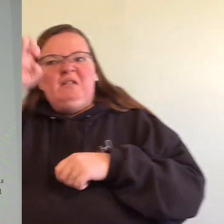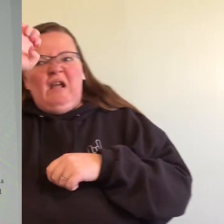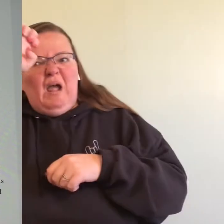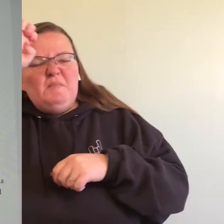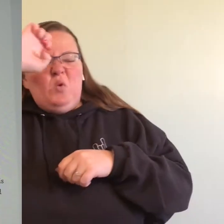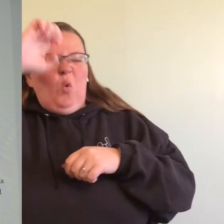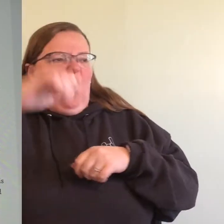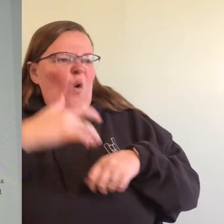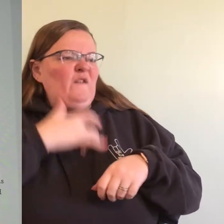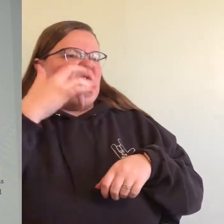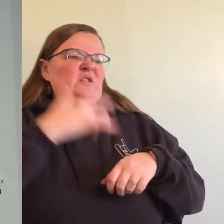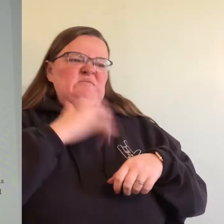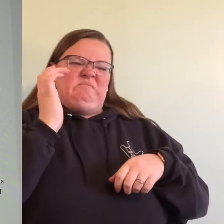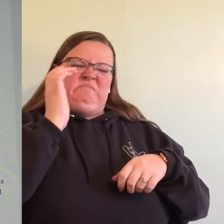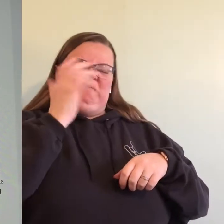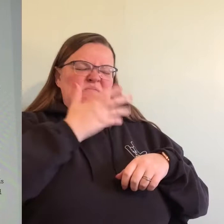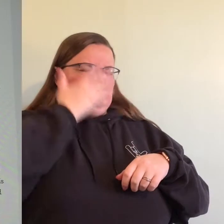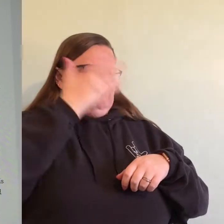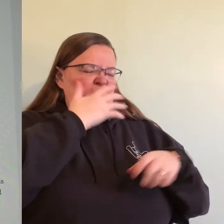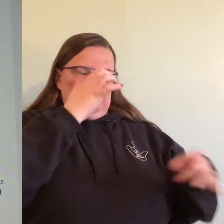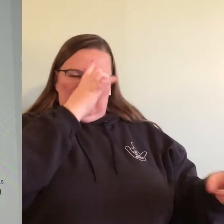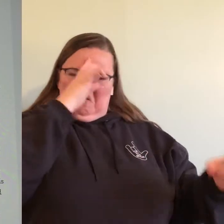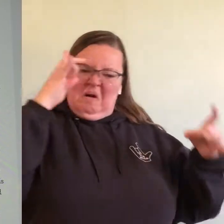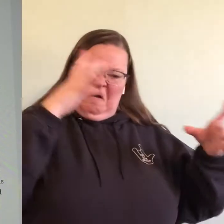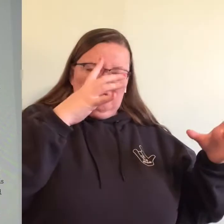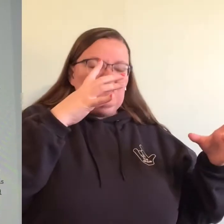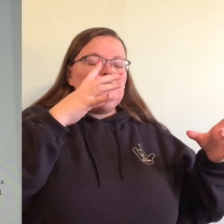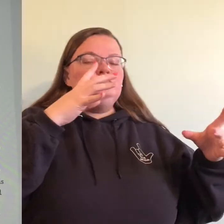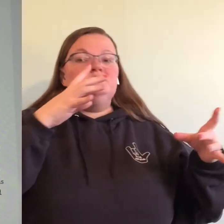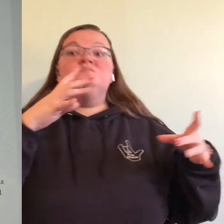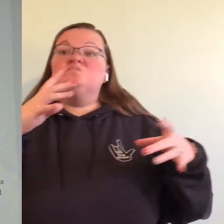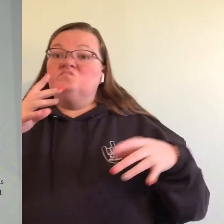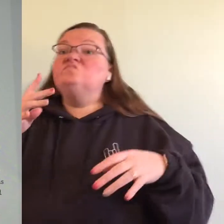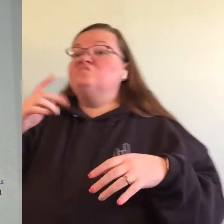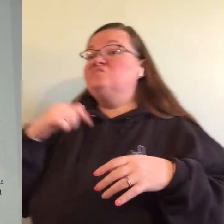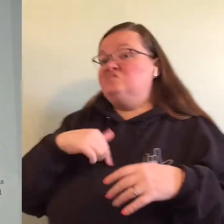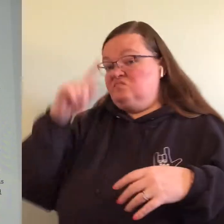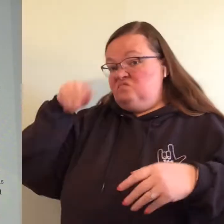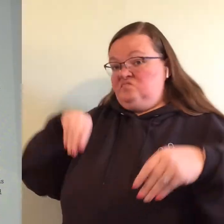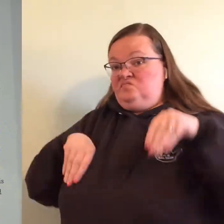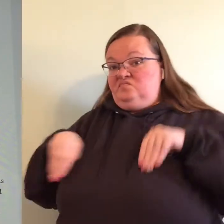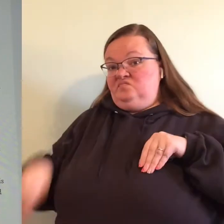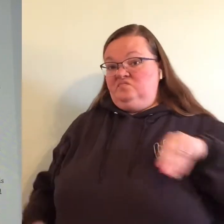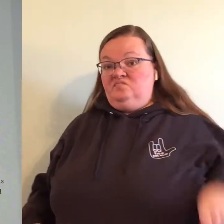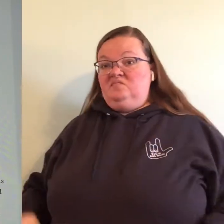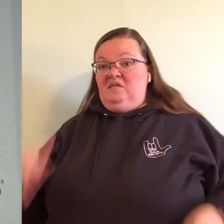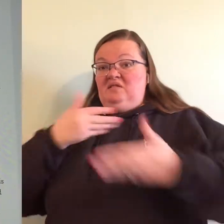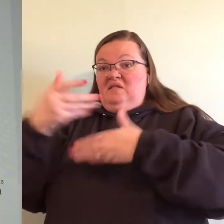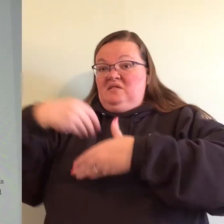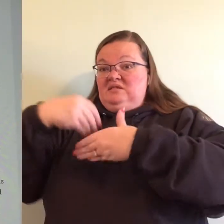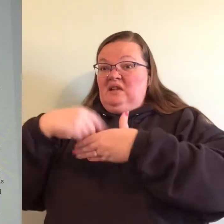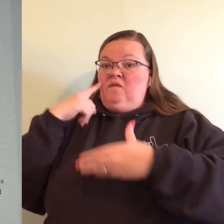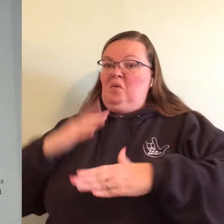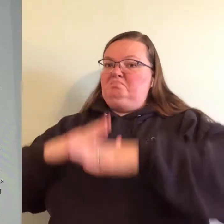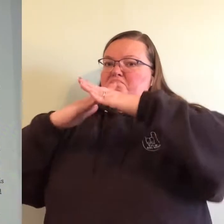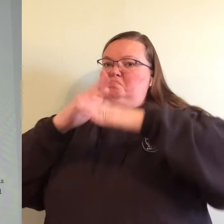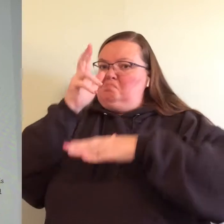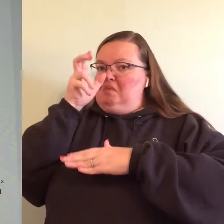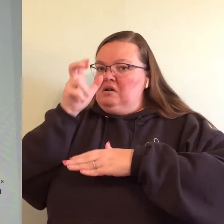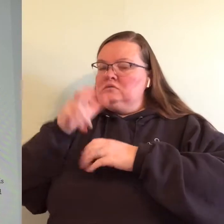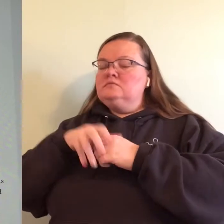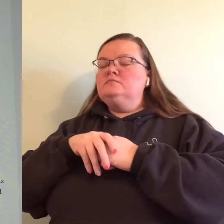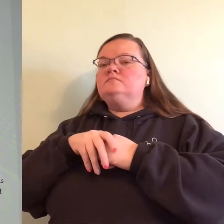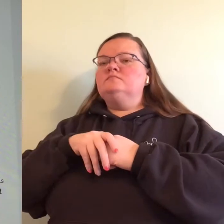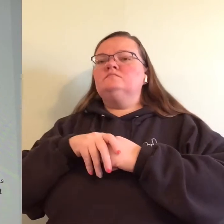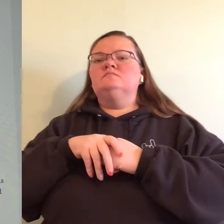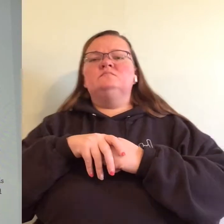of camphor," said Edmund. "I expect the pockets of all these coats are full of it," said Susan, "to keep away moths." "There's